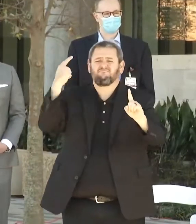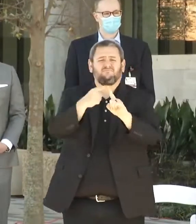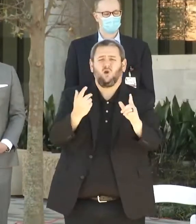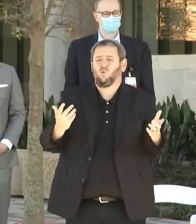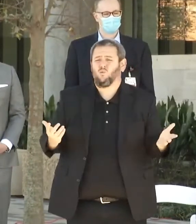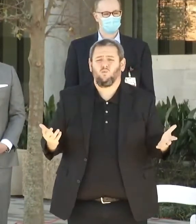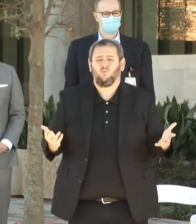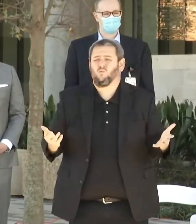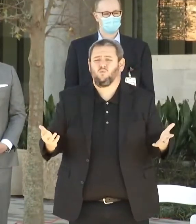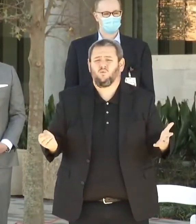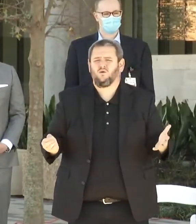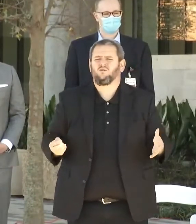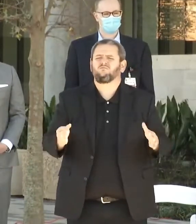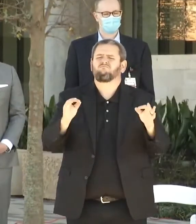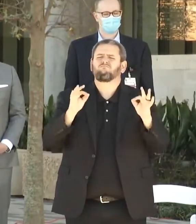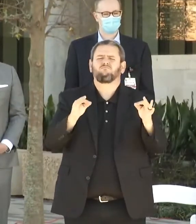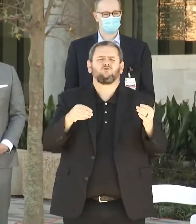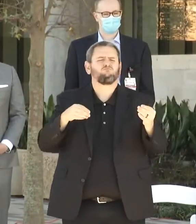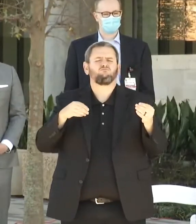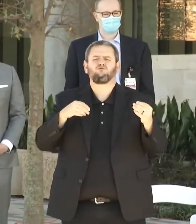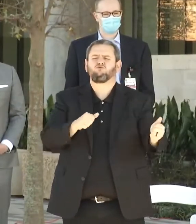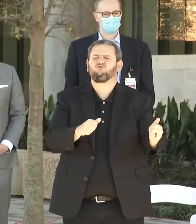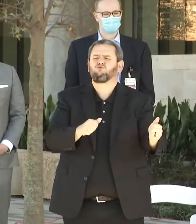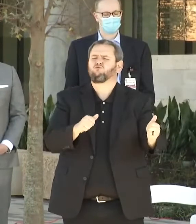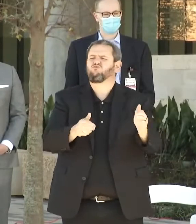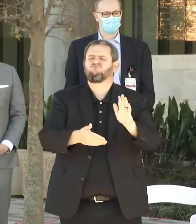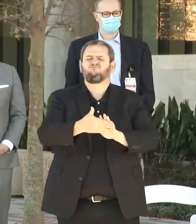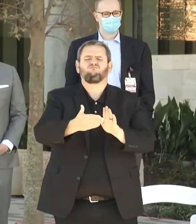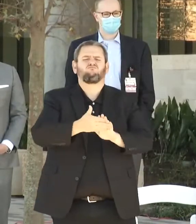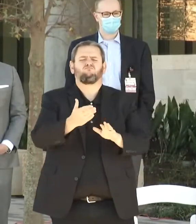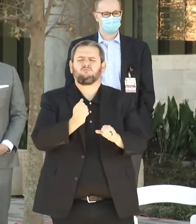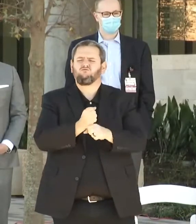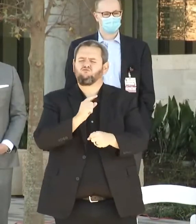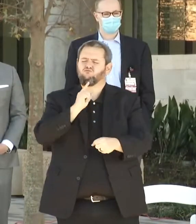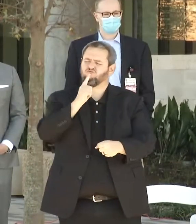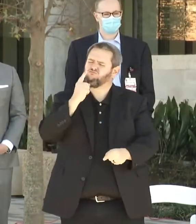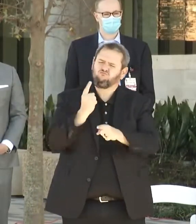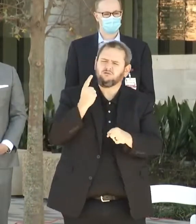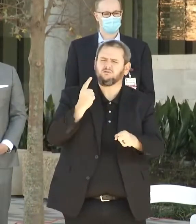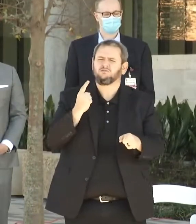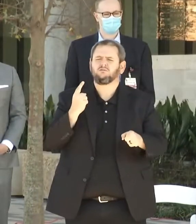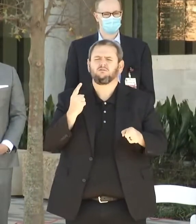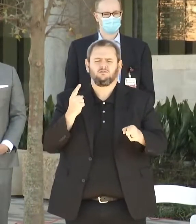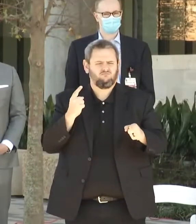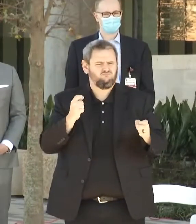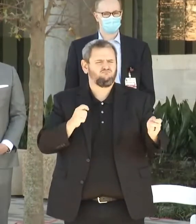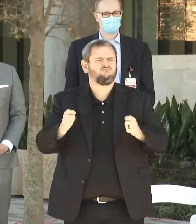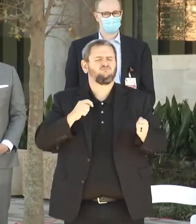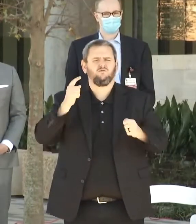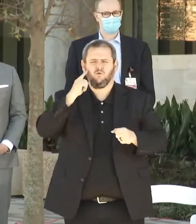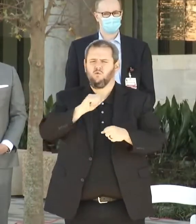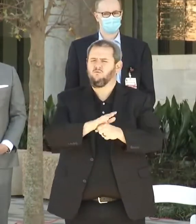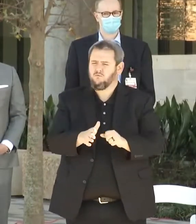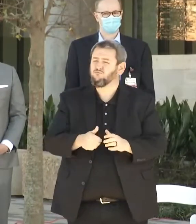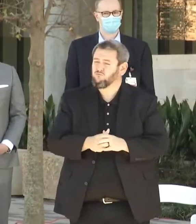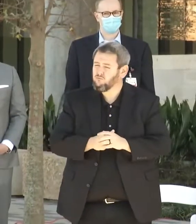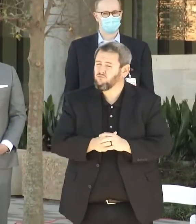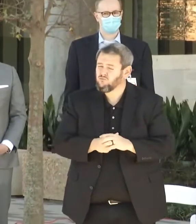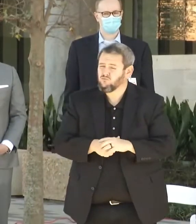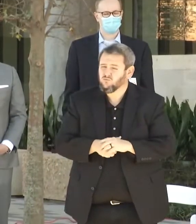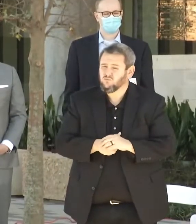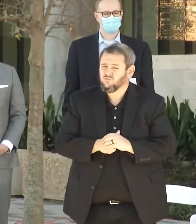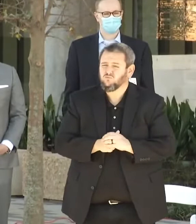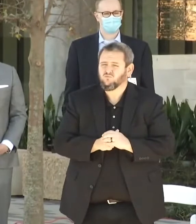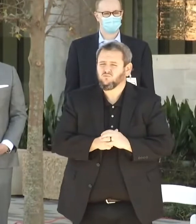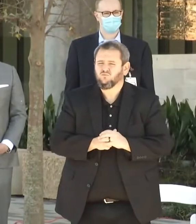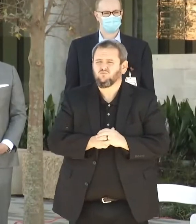can combat this virus. You're going to hear from Dr. Salinas and Dr. Chansom in a few minutes. We're creating new beds, such as the